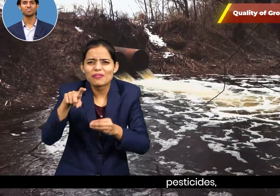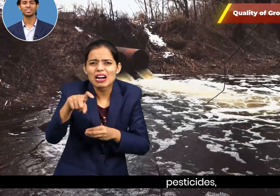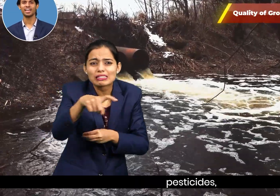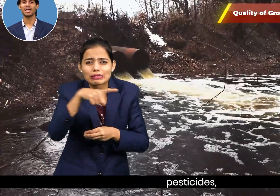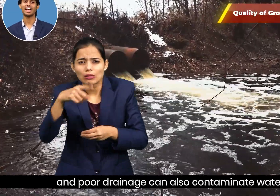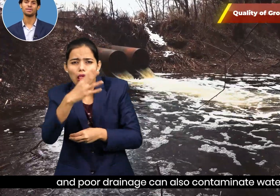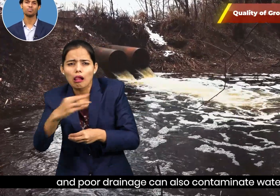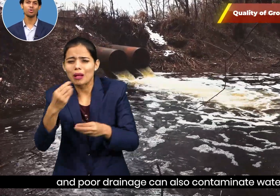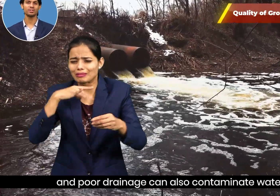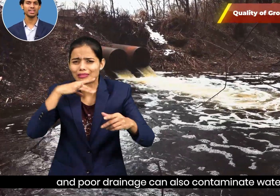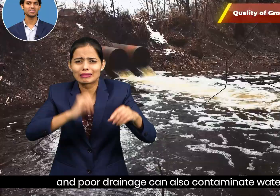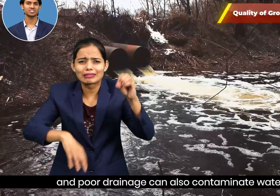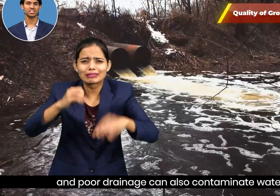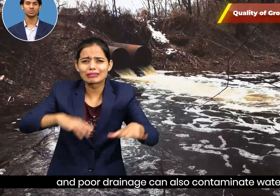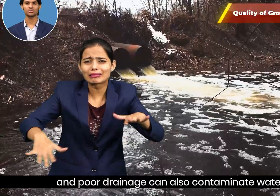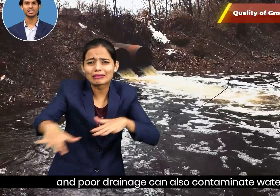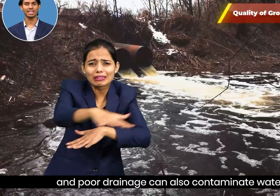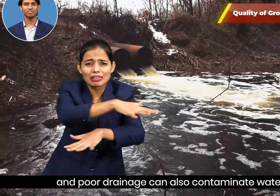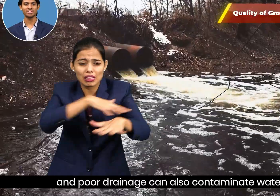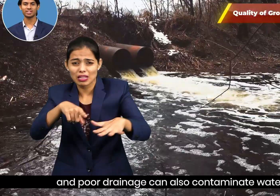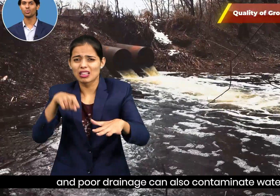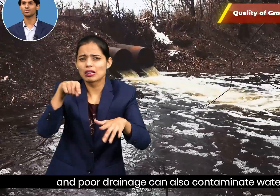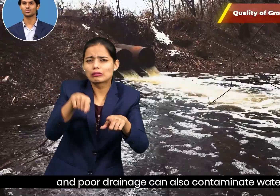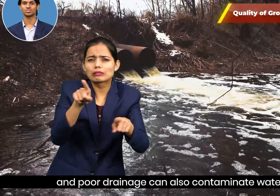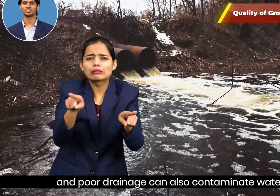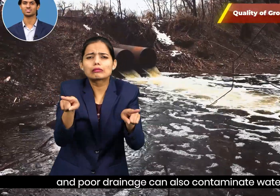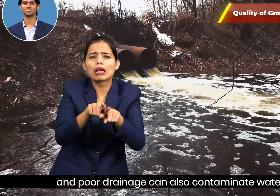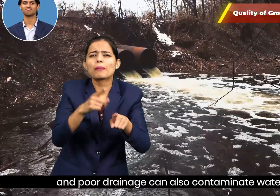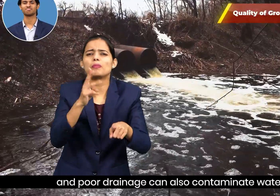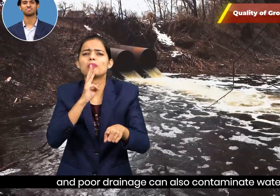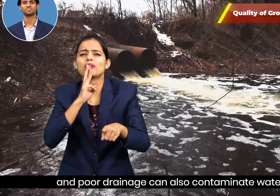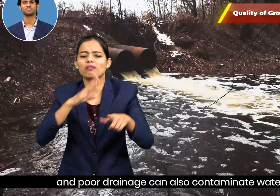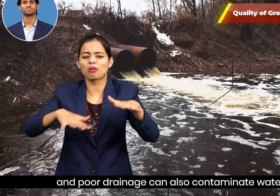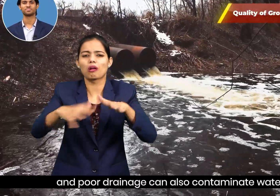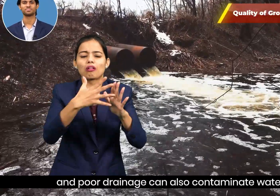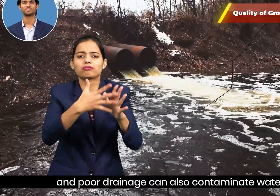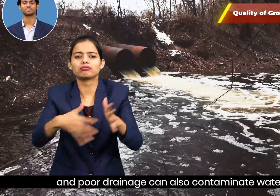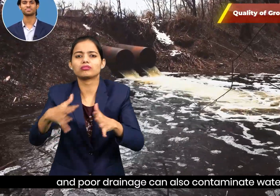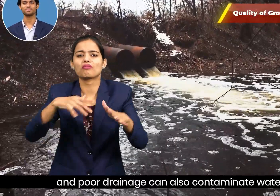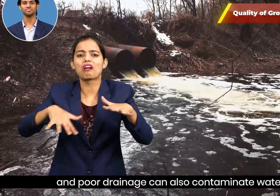pesticides, and poor drainage can also contaminate water sources.